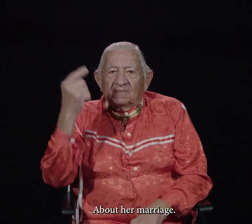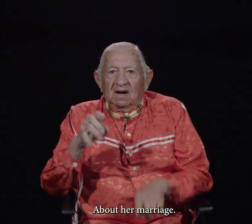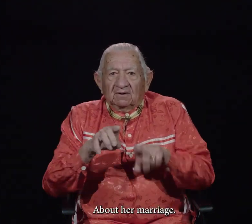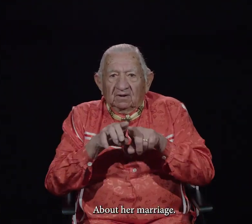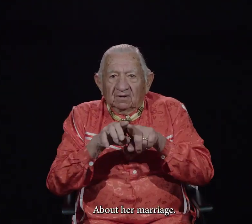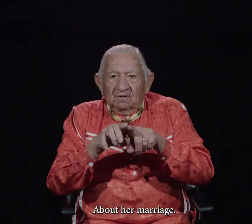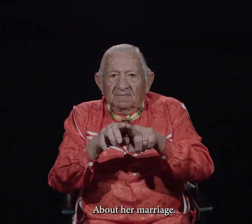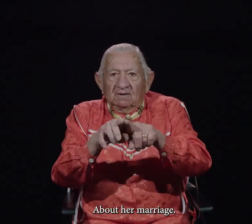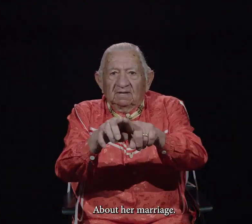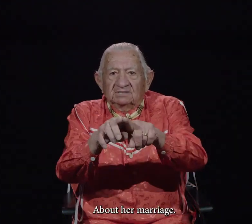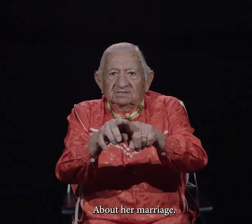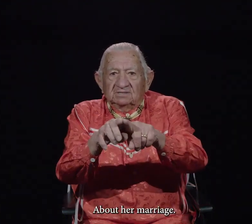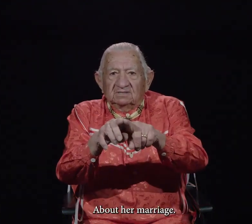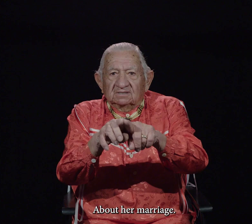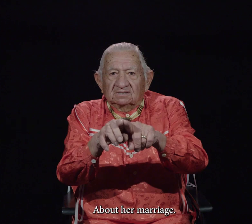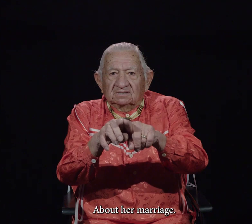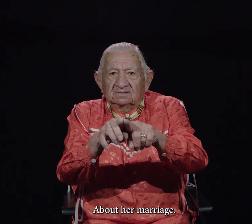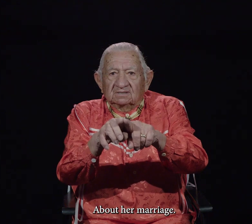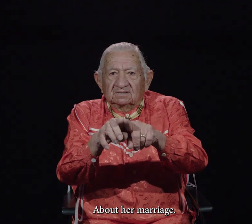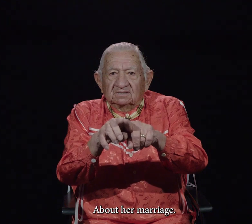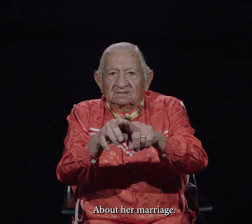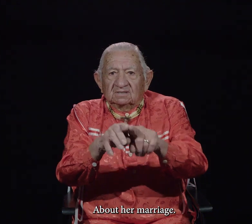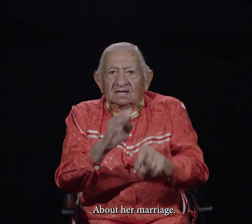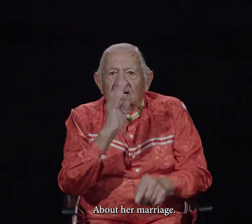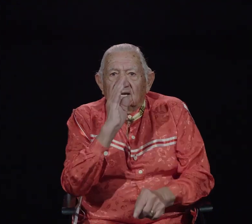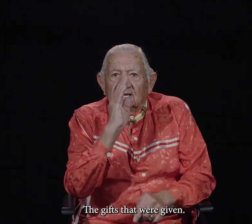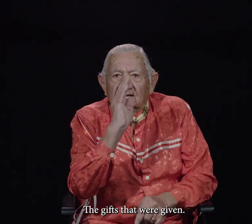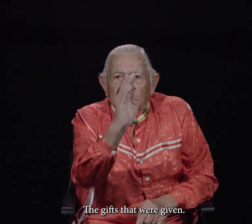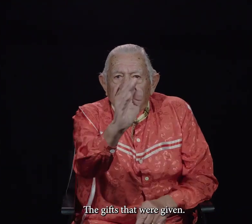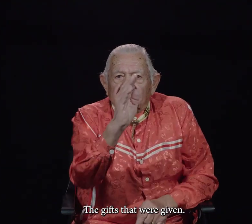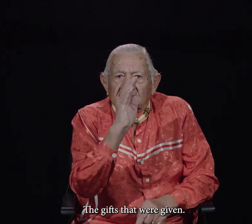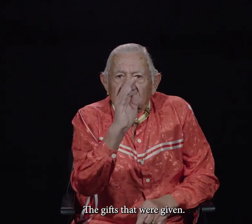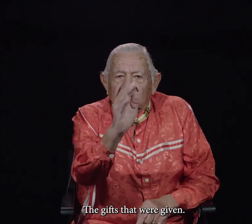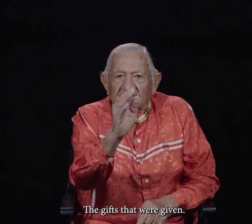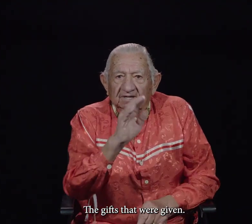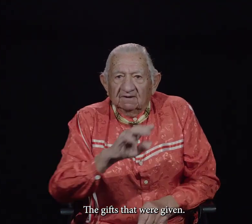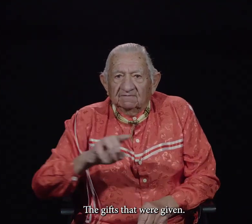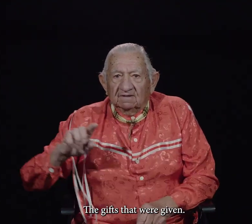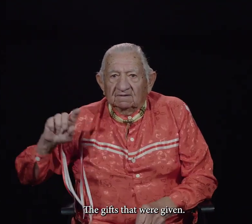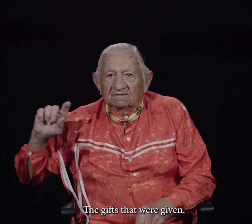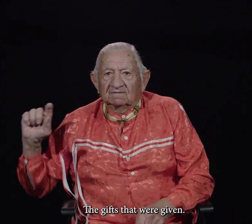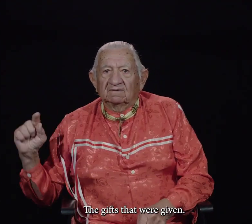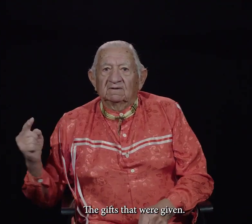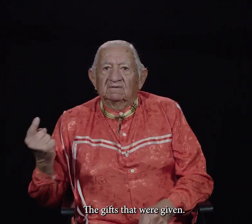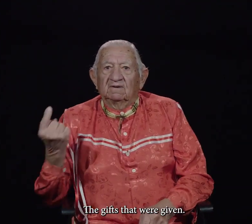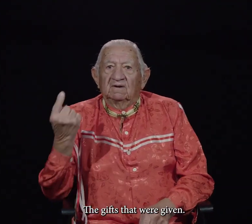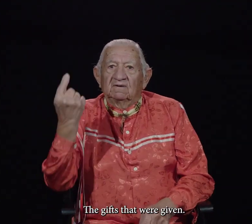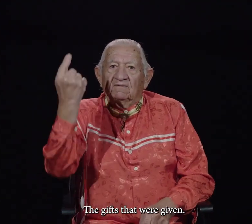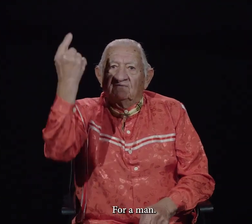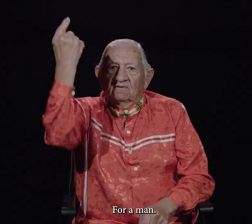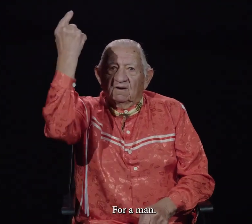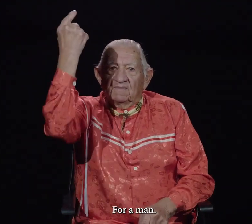about her marriage, the gifts that were given for a